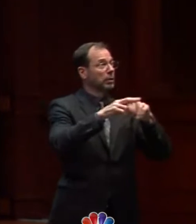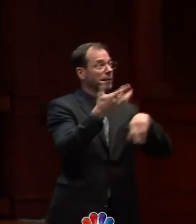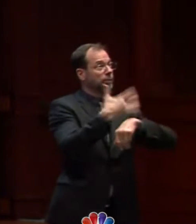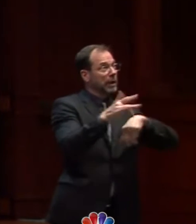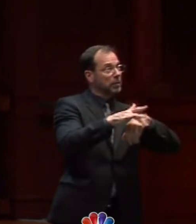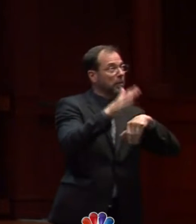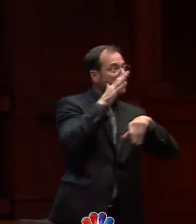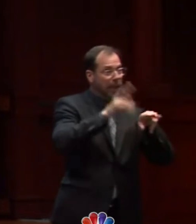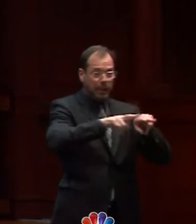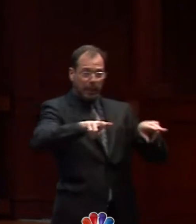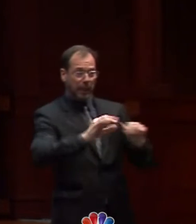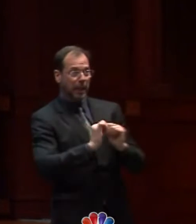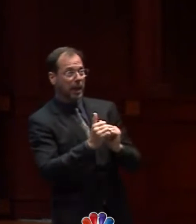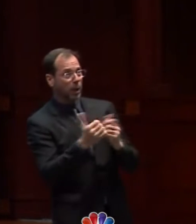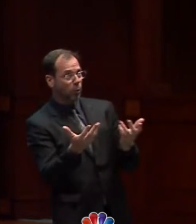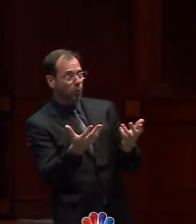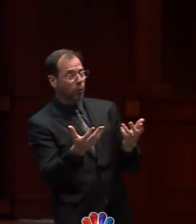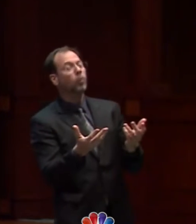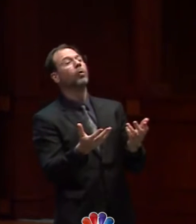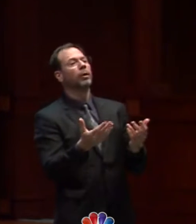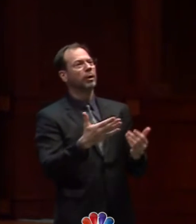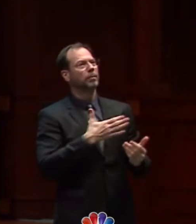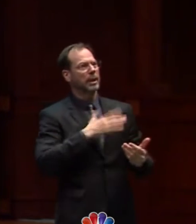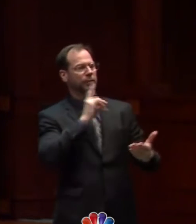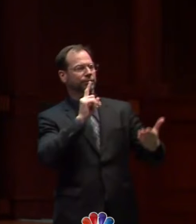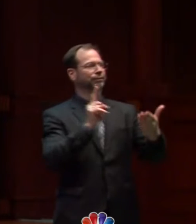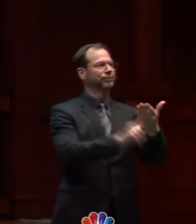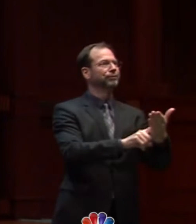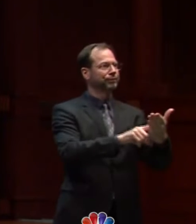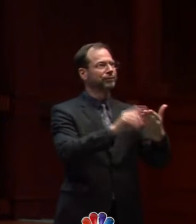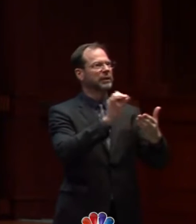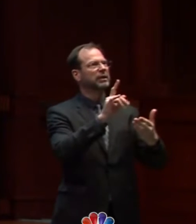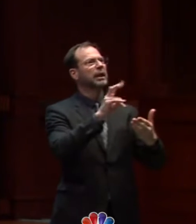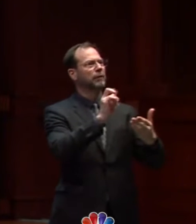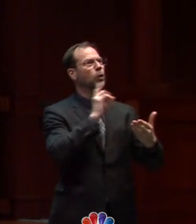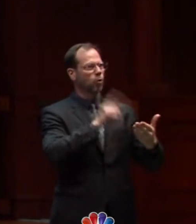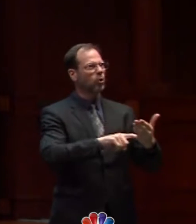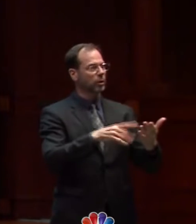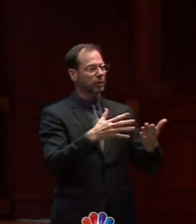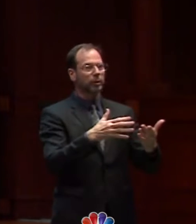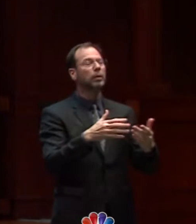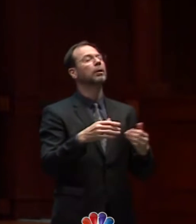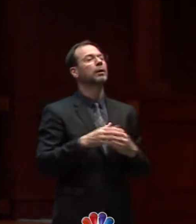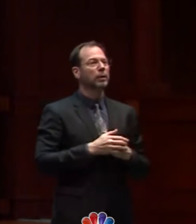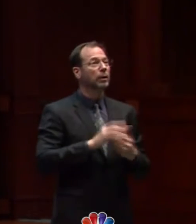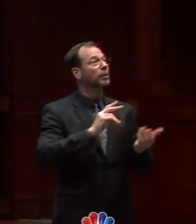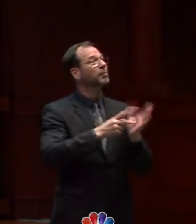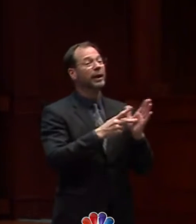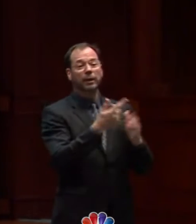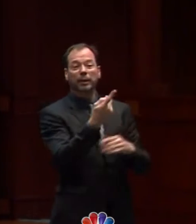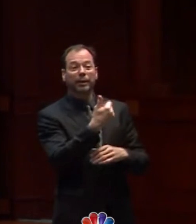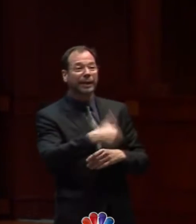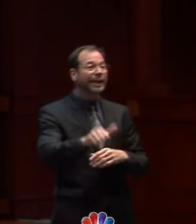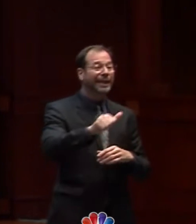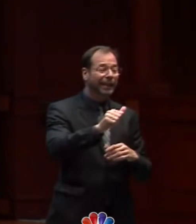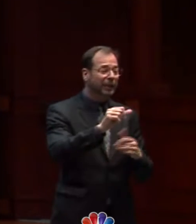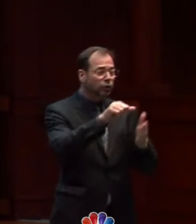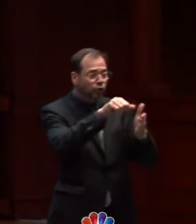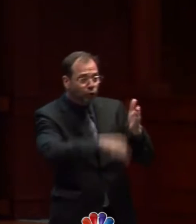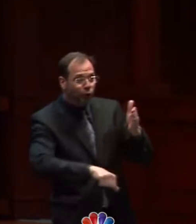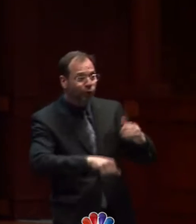beds was with my executive order that required postponing